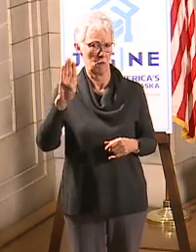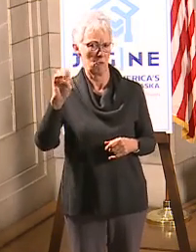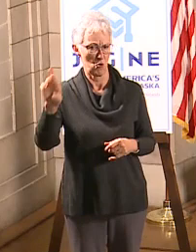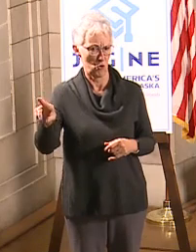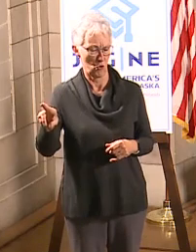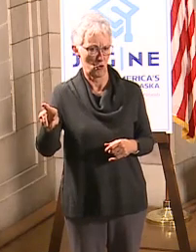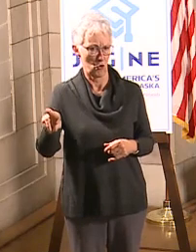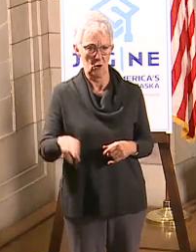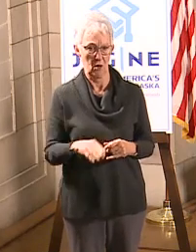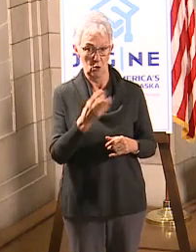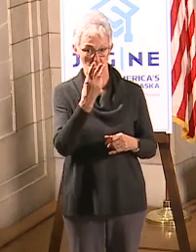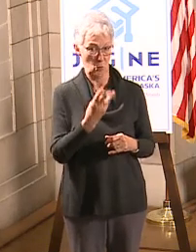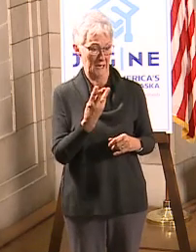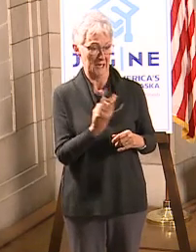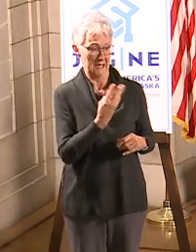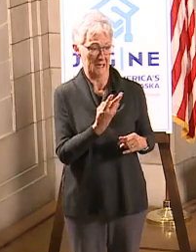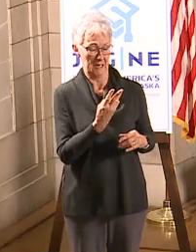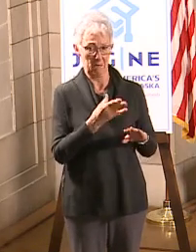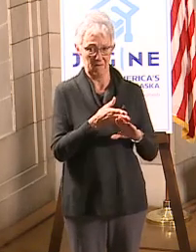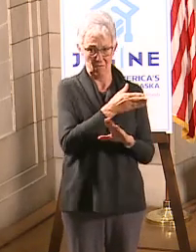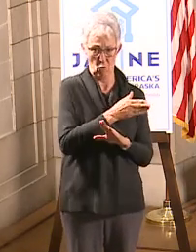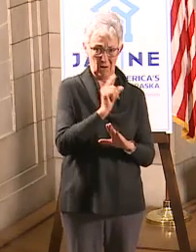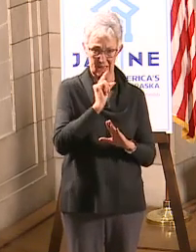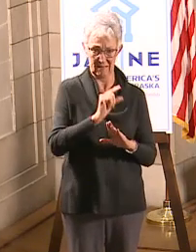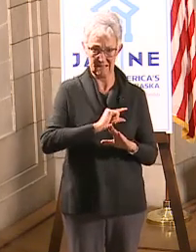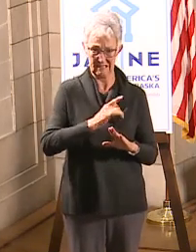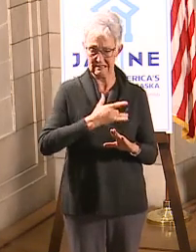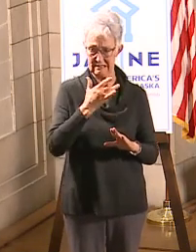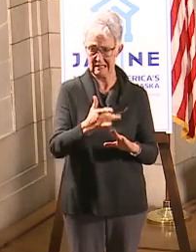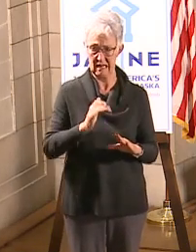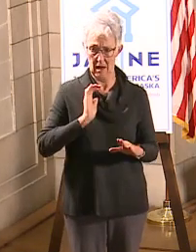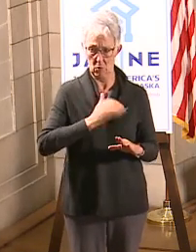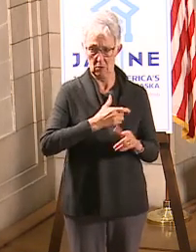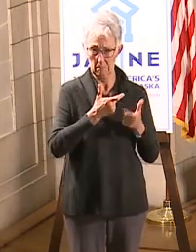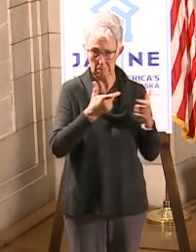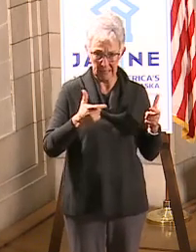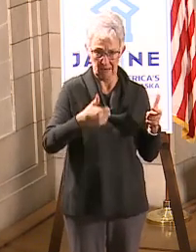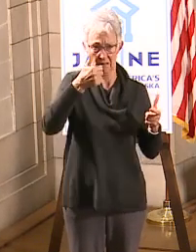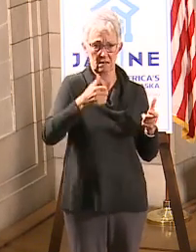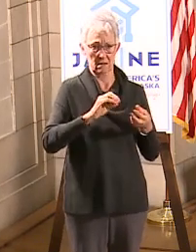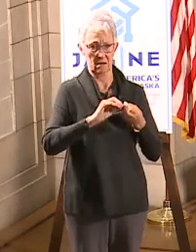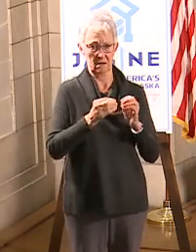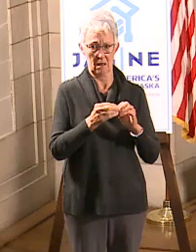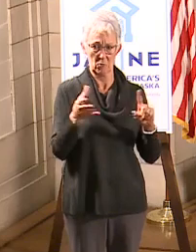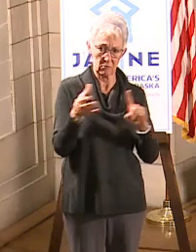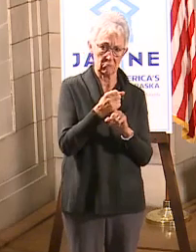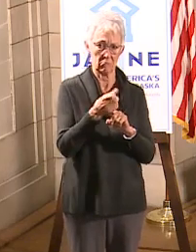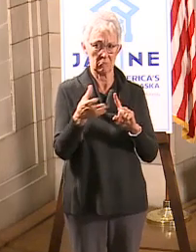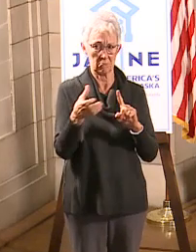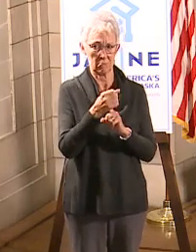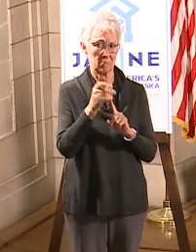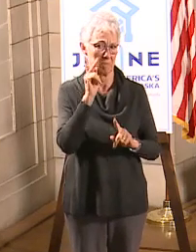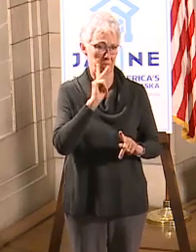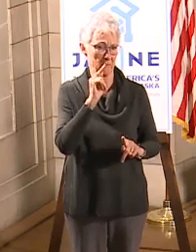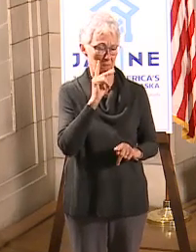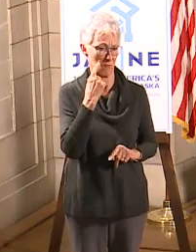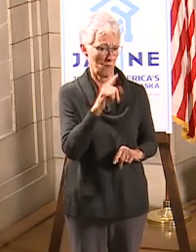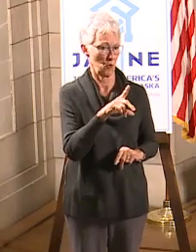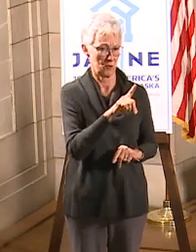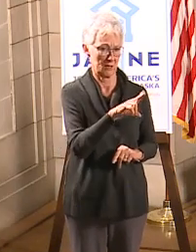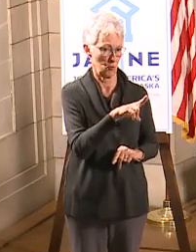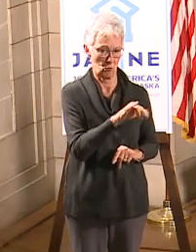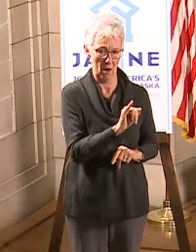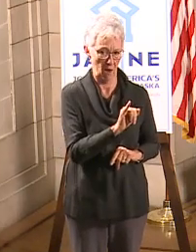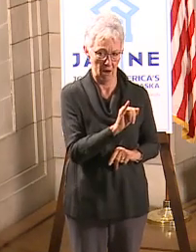is our #1 DUI night in Nebraska. Don't avoid, do a good job avoiding getting coronavirus and then have